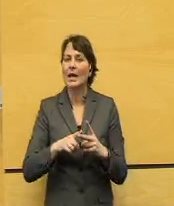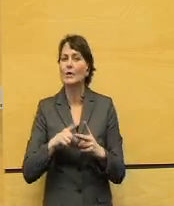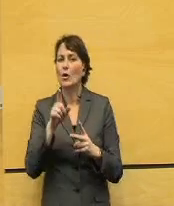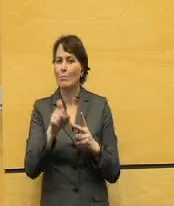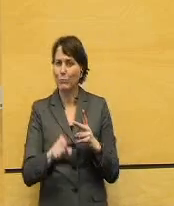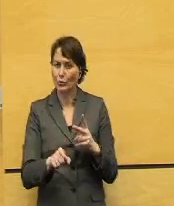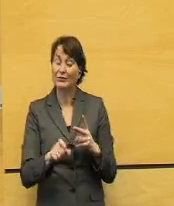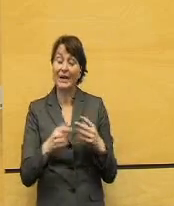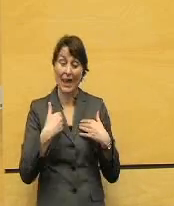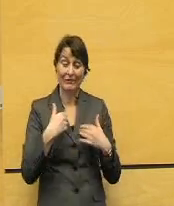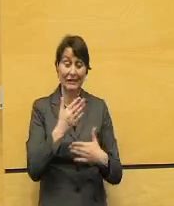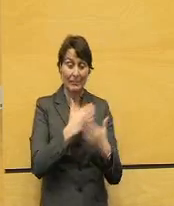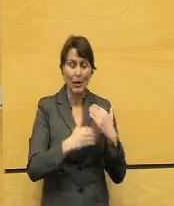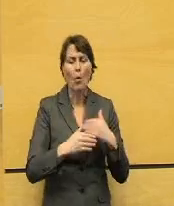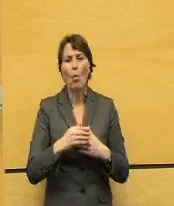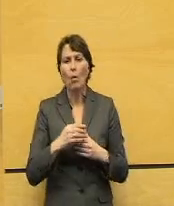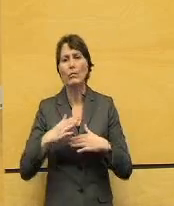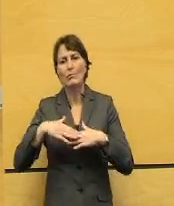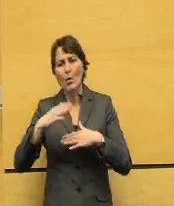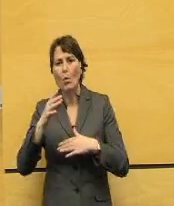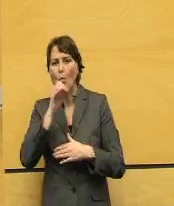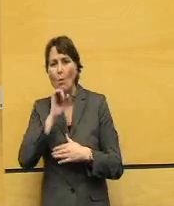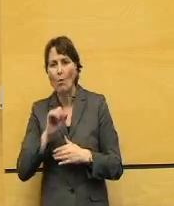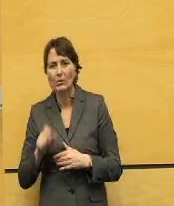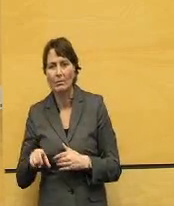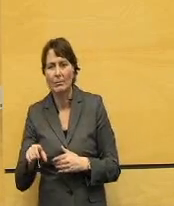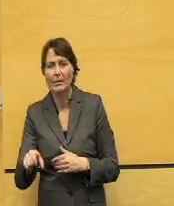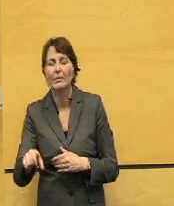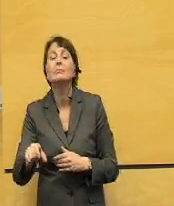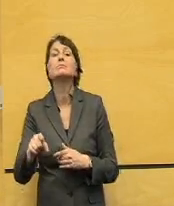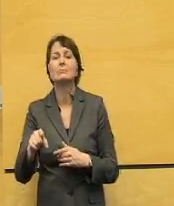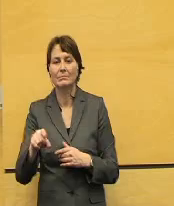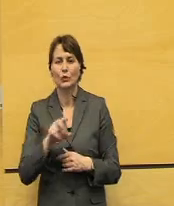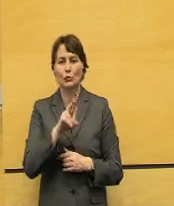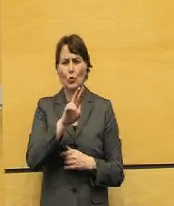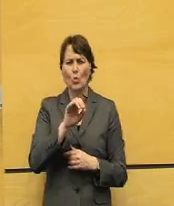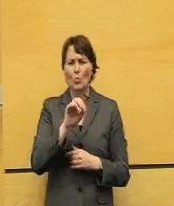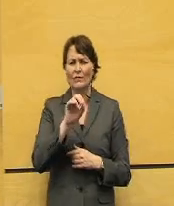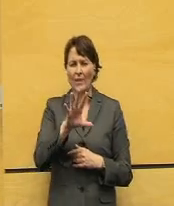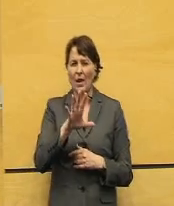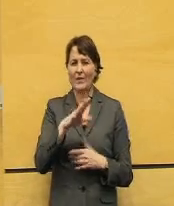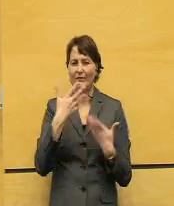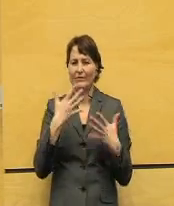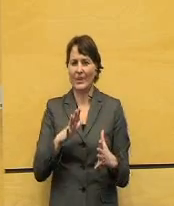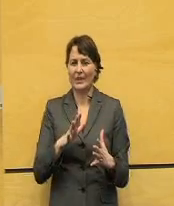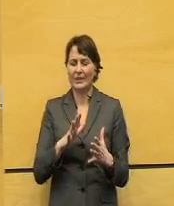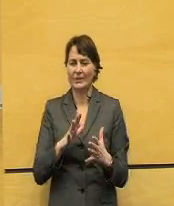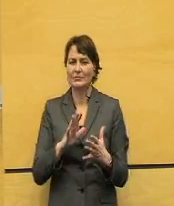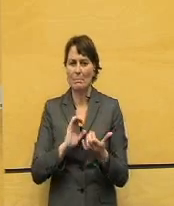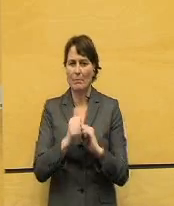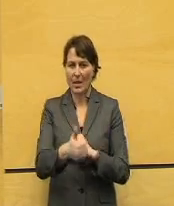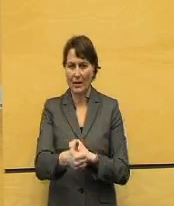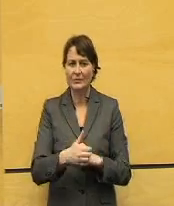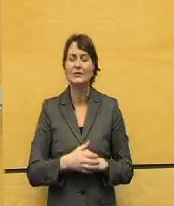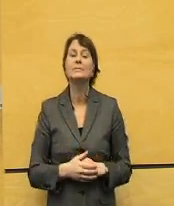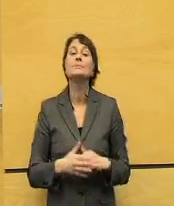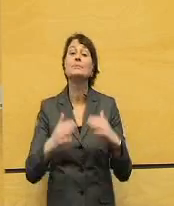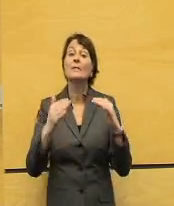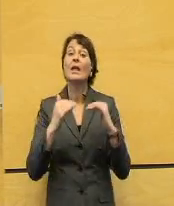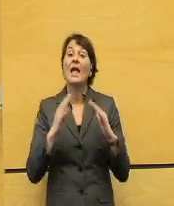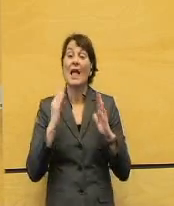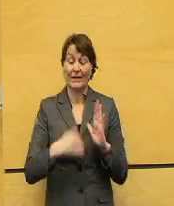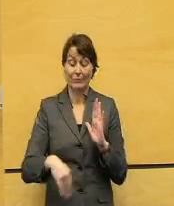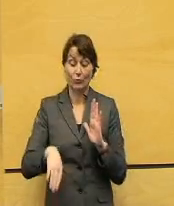and elderly persons in 2005, and we also have ministerial regulation